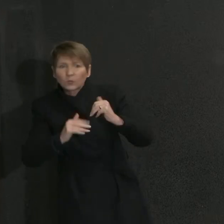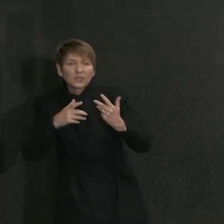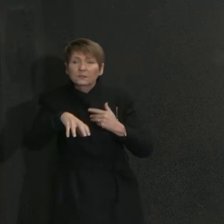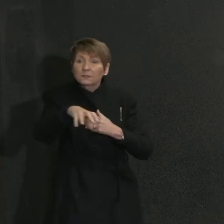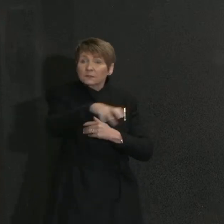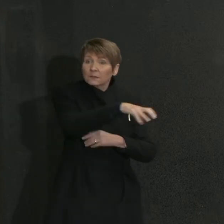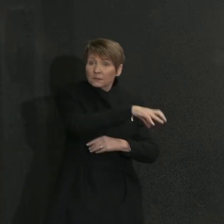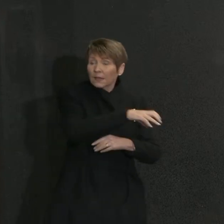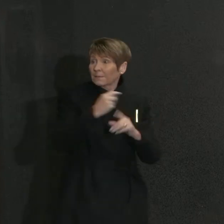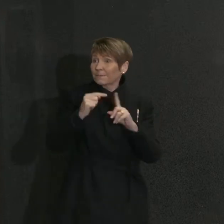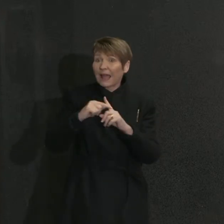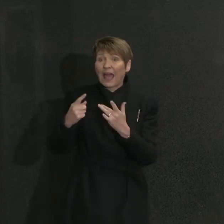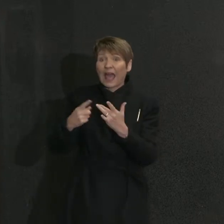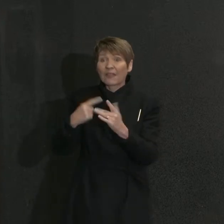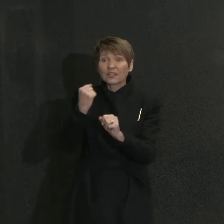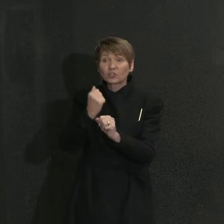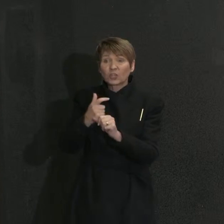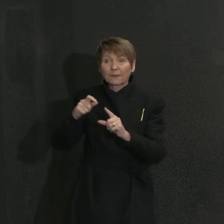across the country.